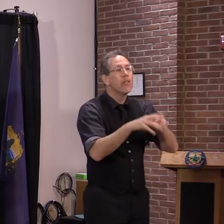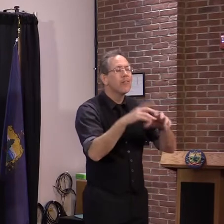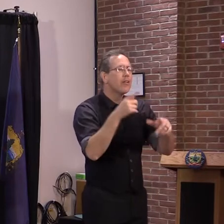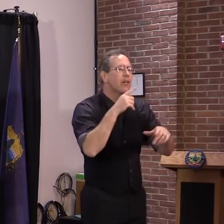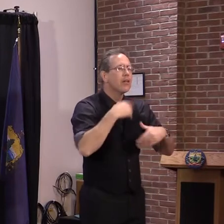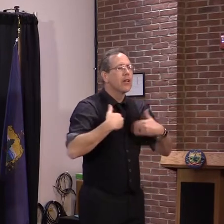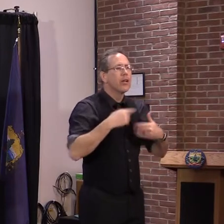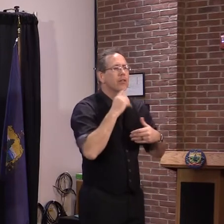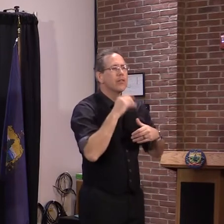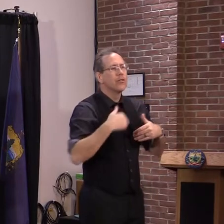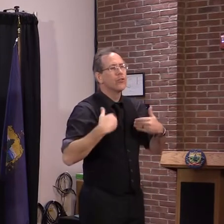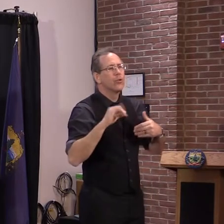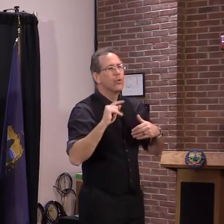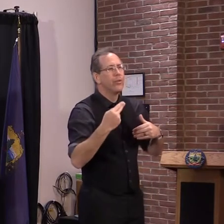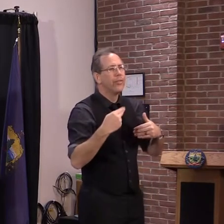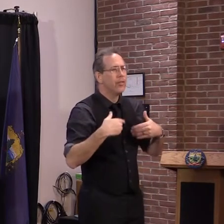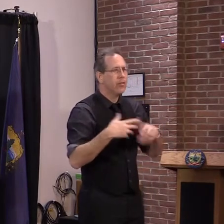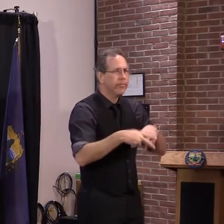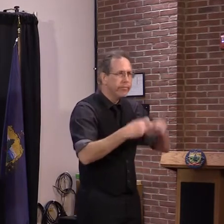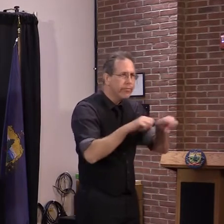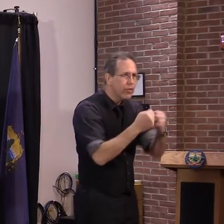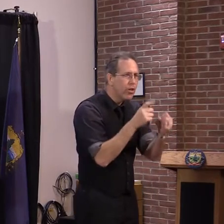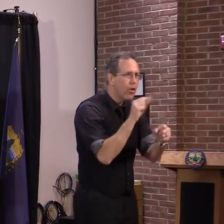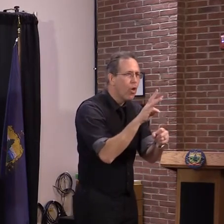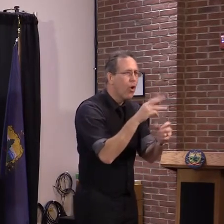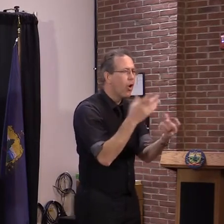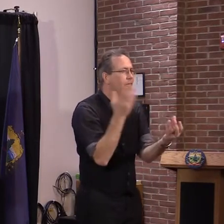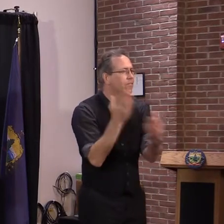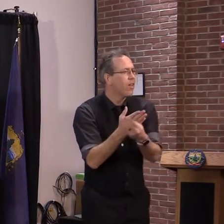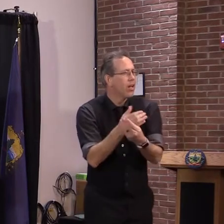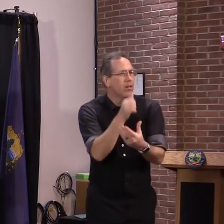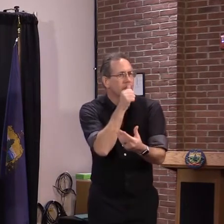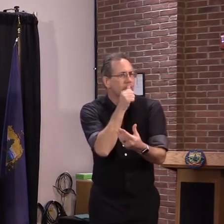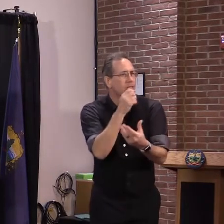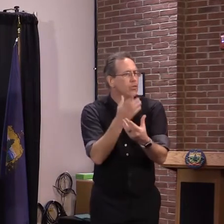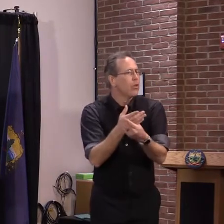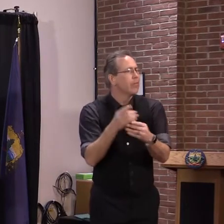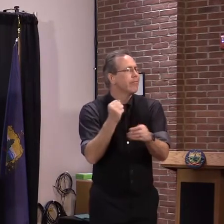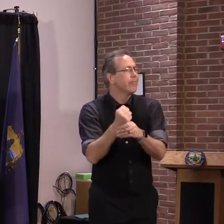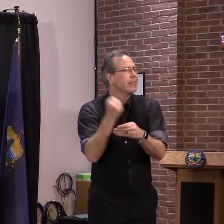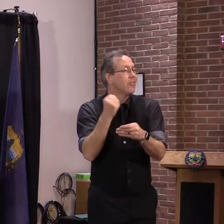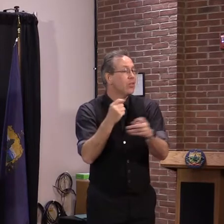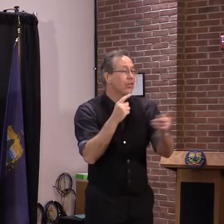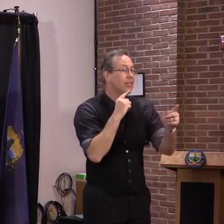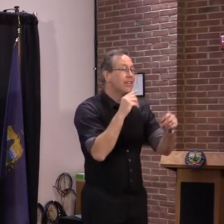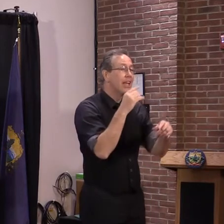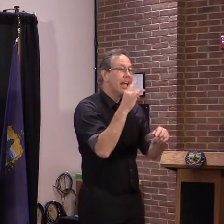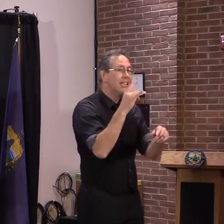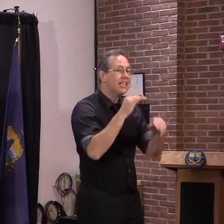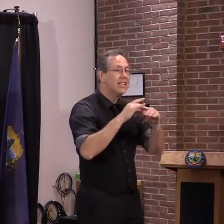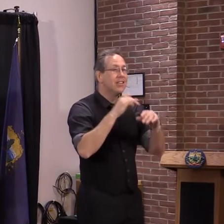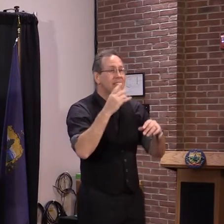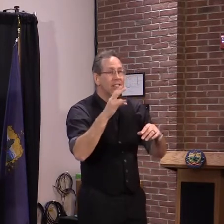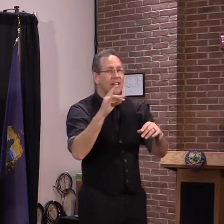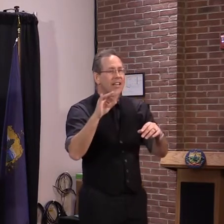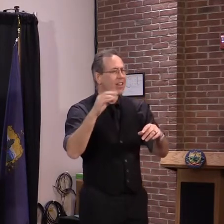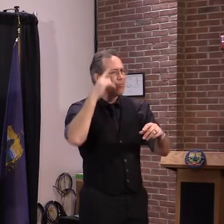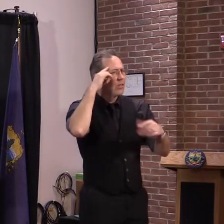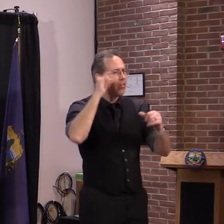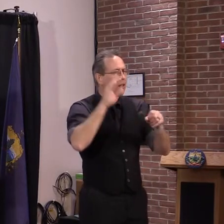developed enough for 18, 19, 20, 21, 22-year-olds. It gives